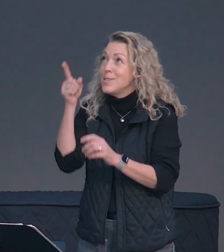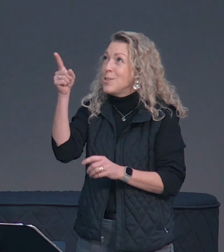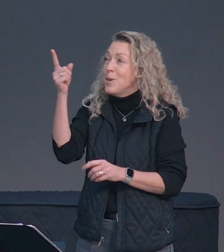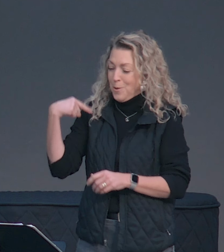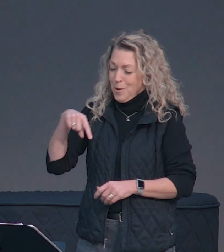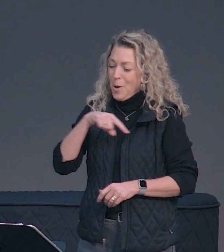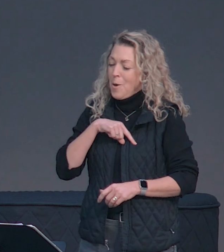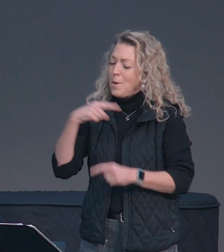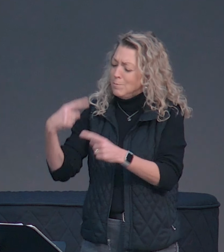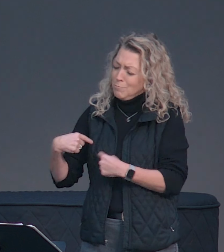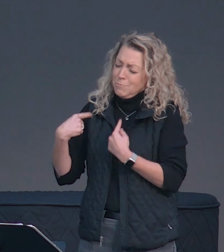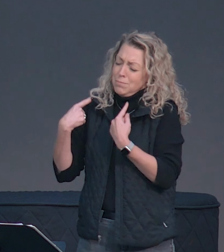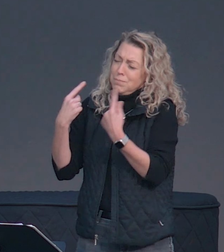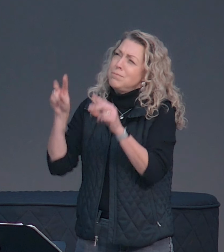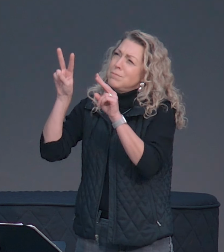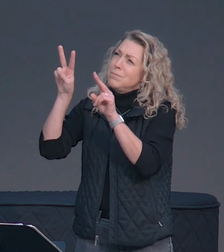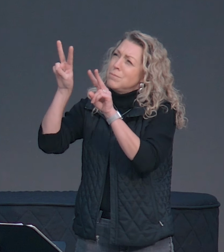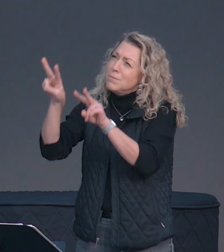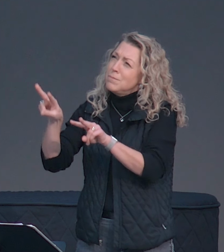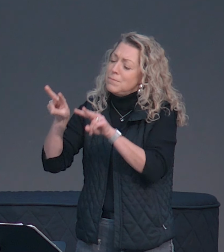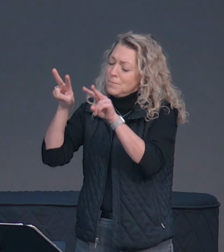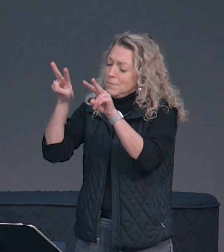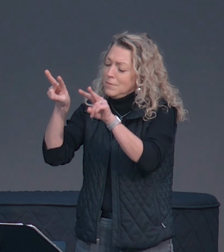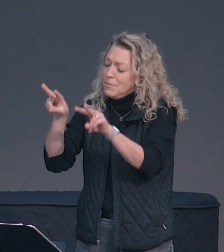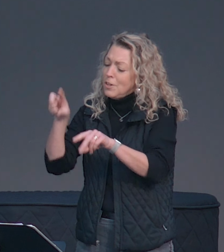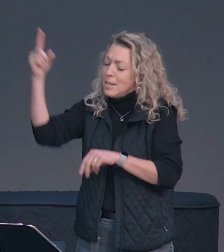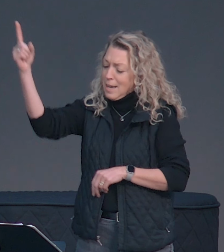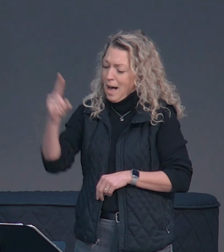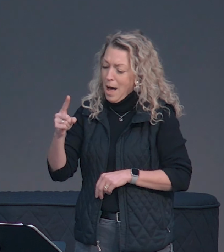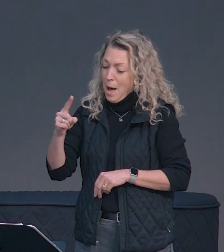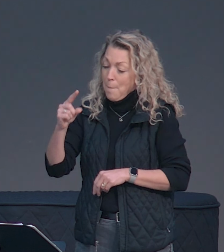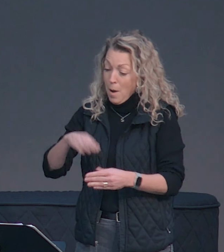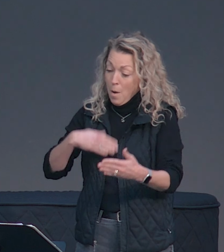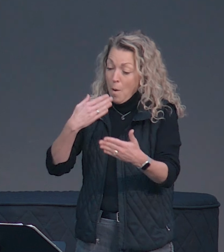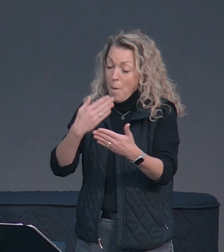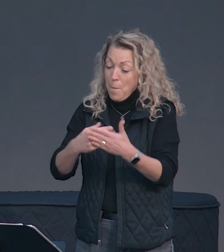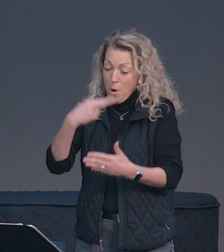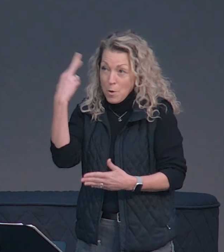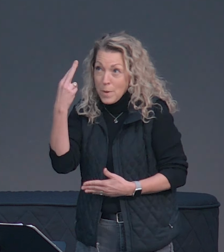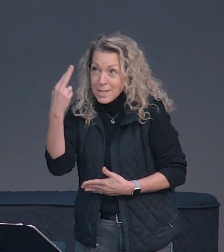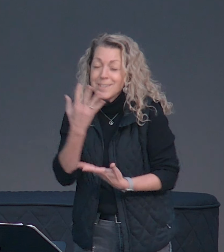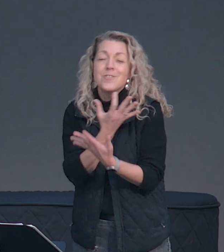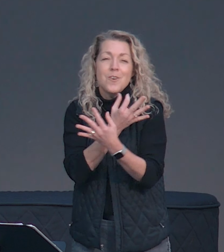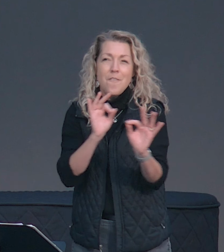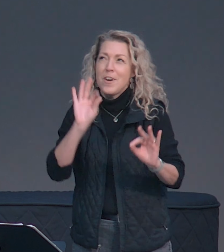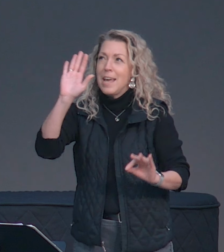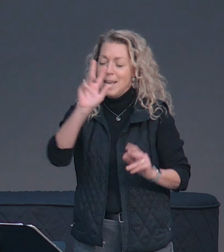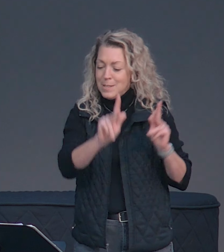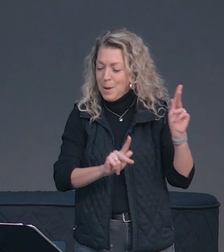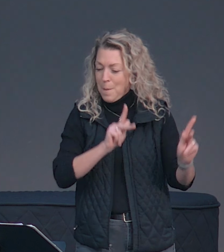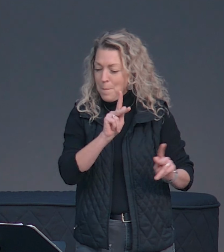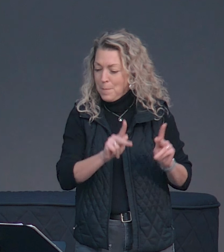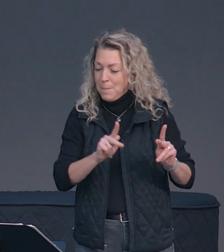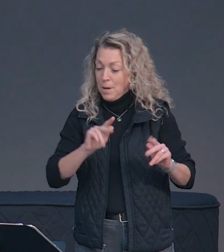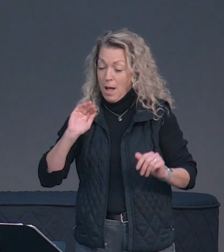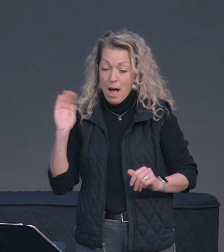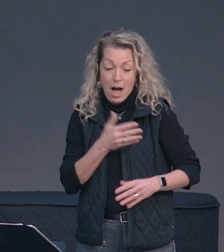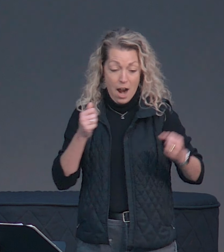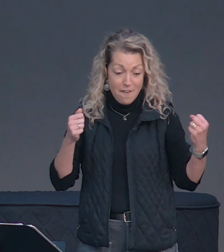the Most exalted. The the Most exalted.